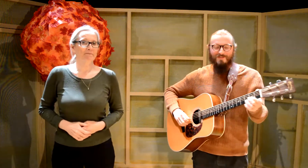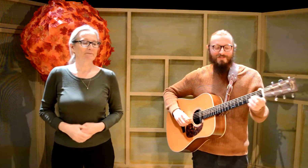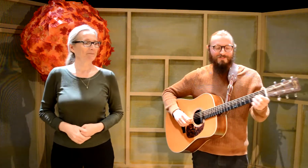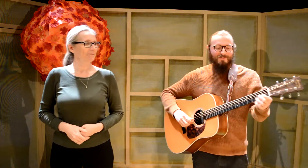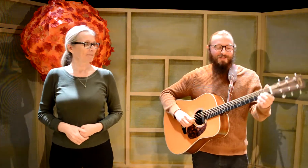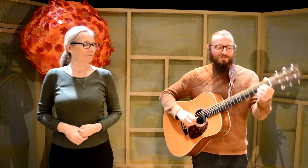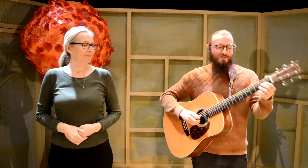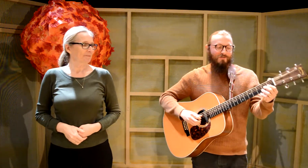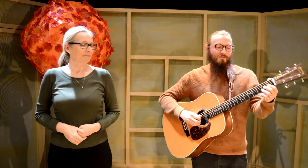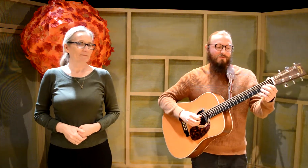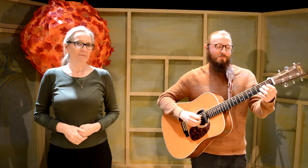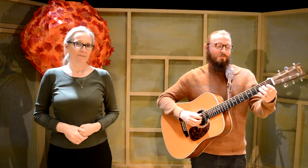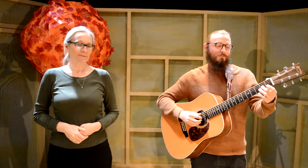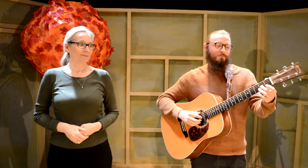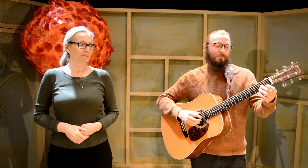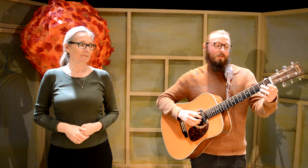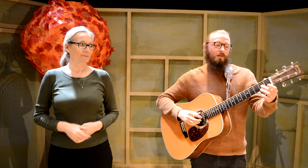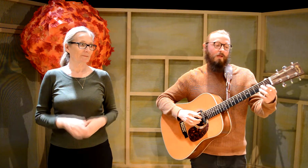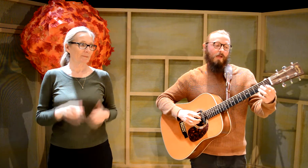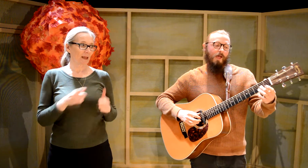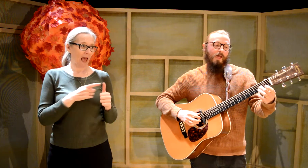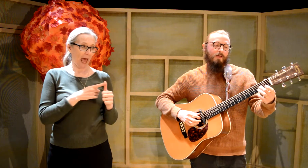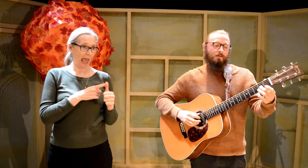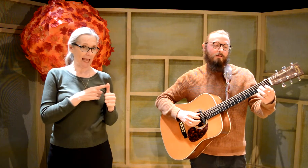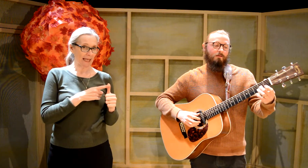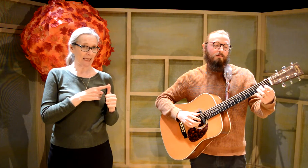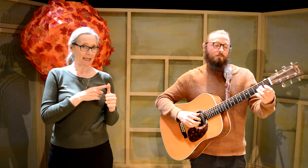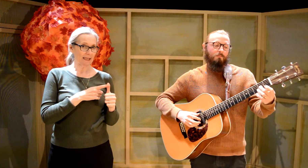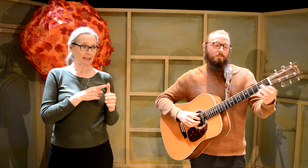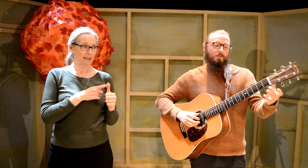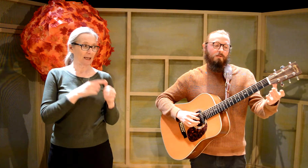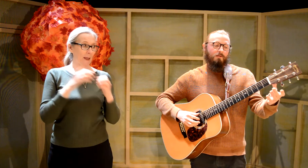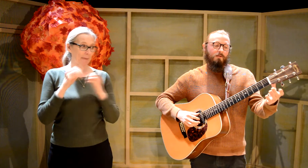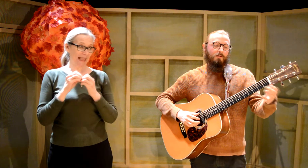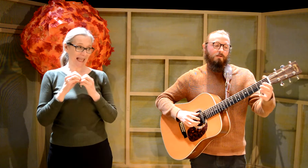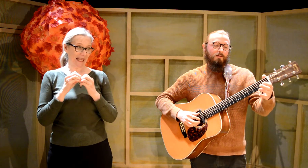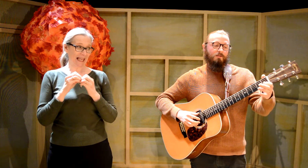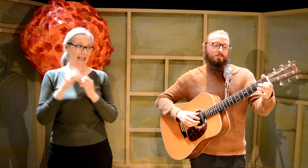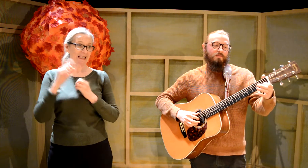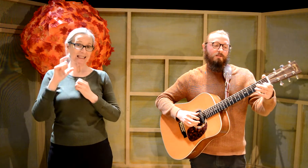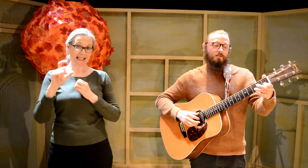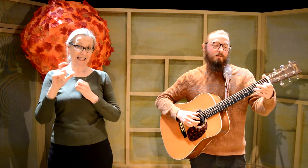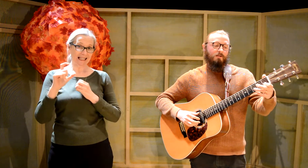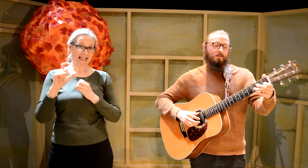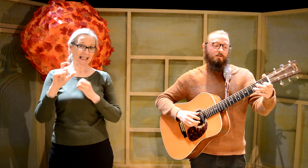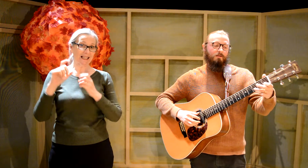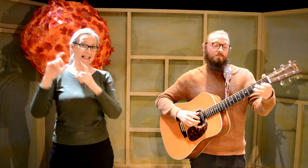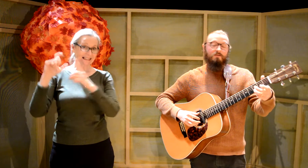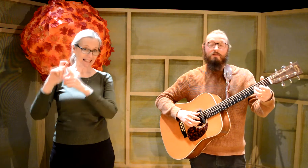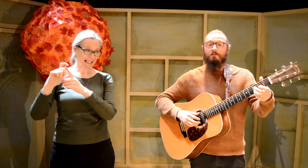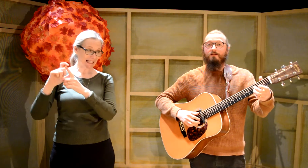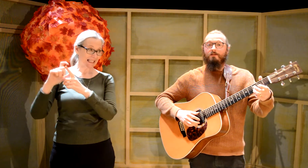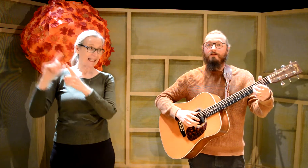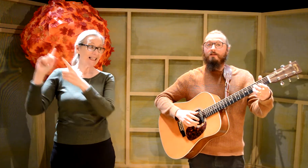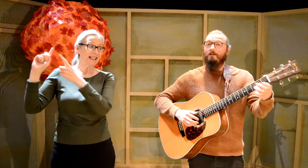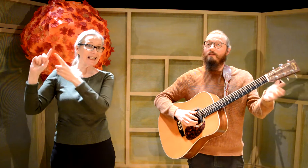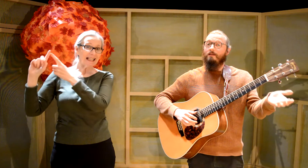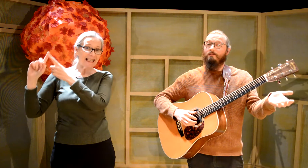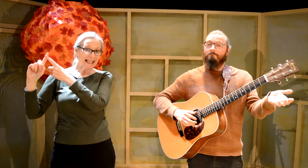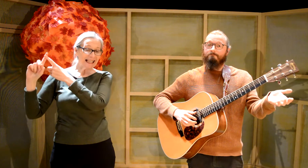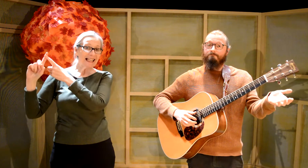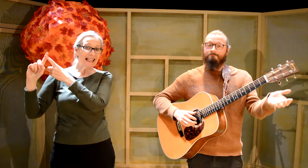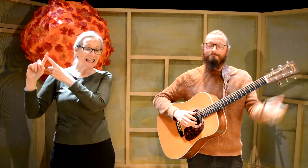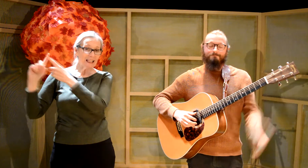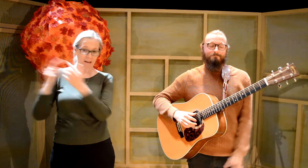right. So here's my 5 notes: A, B, C, D,